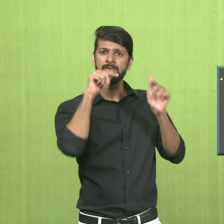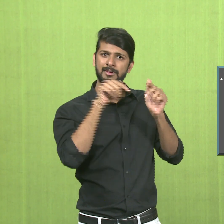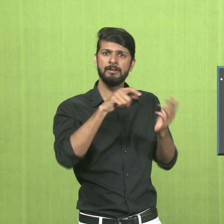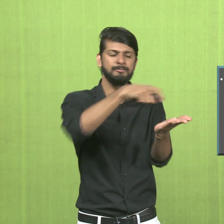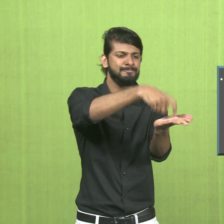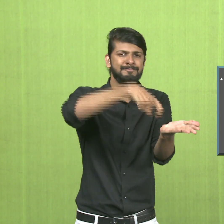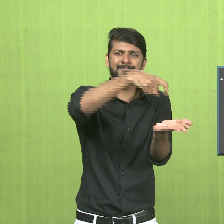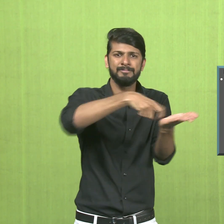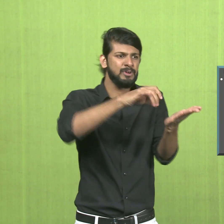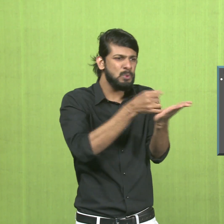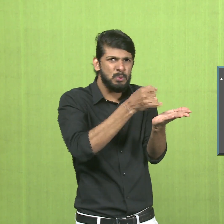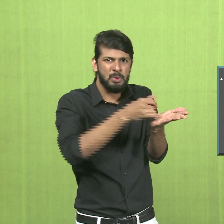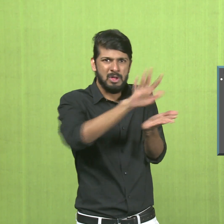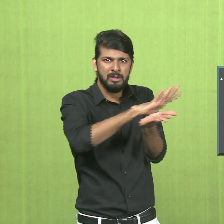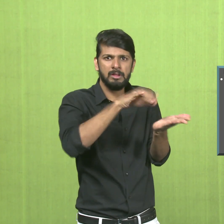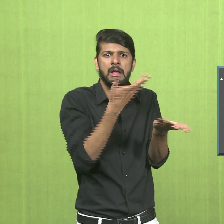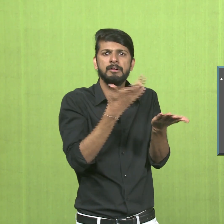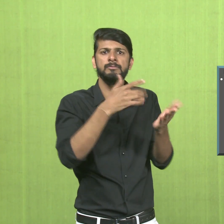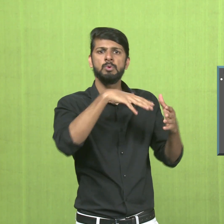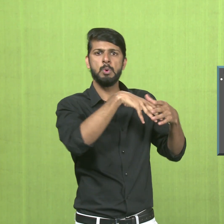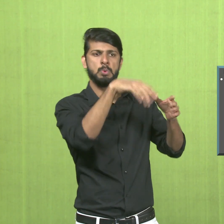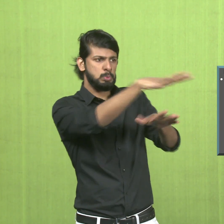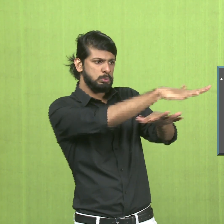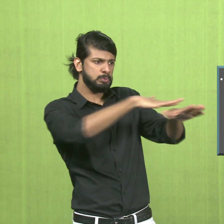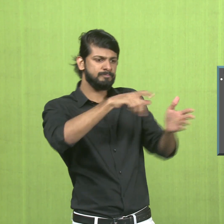his plough and a team of bullocks can also be seen.